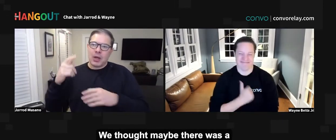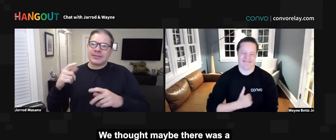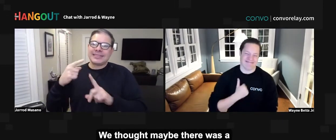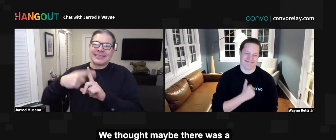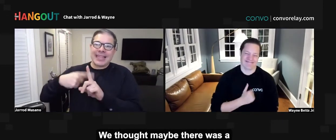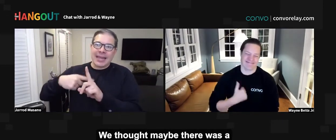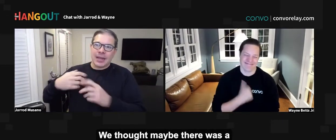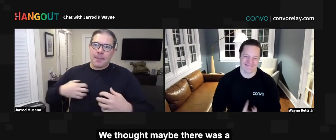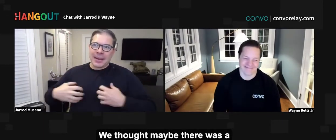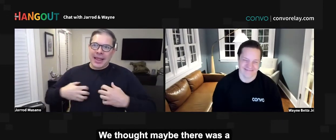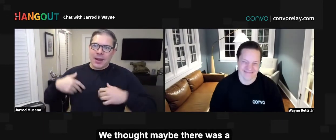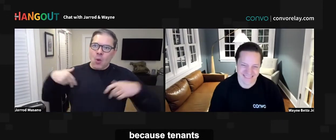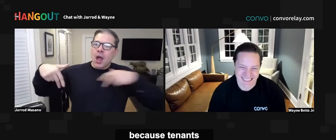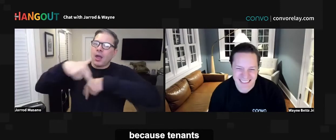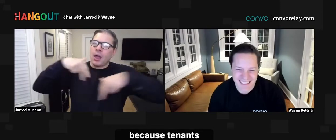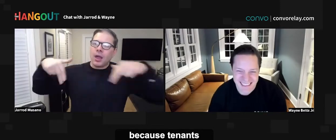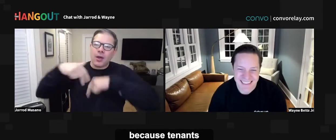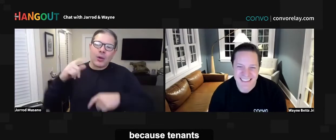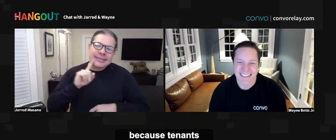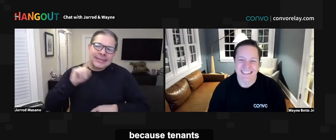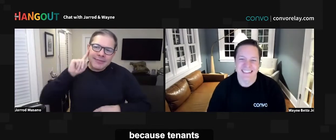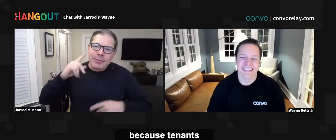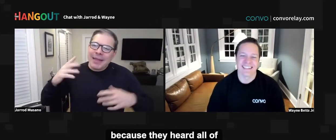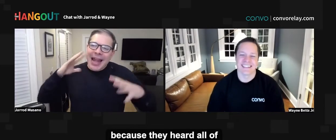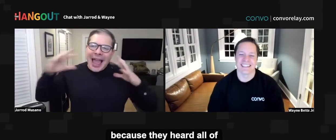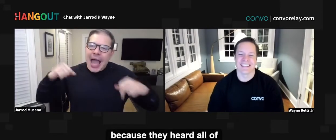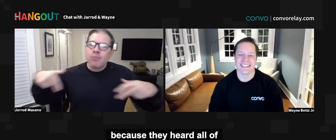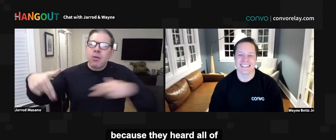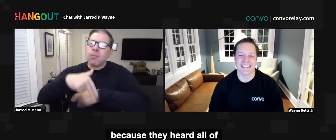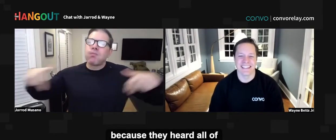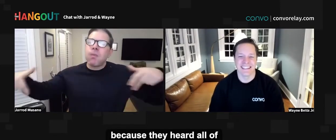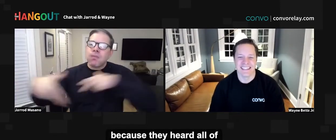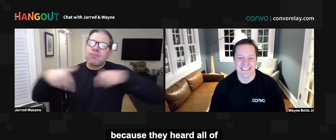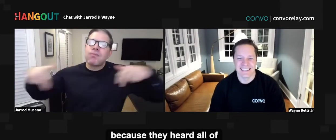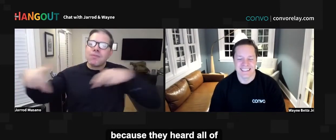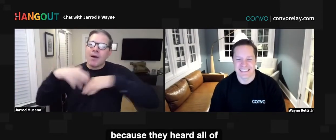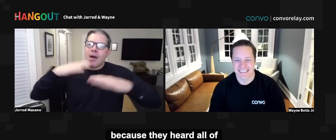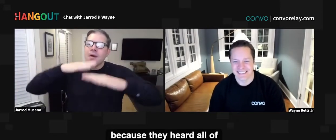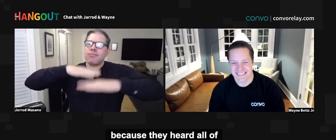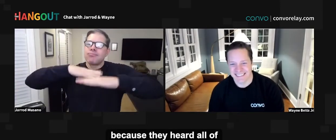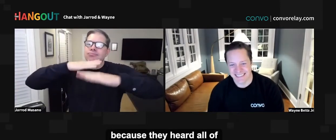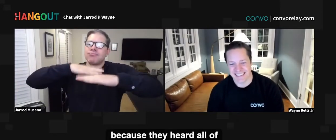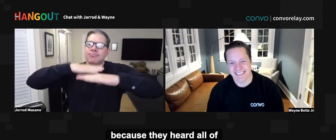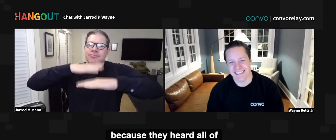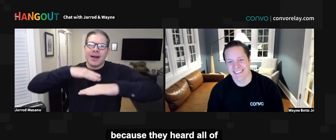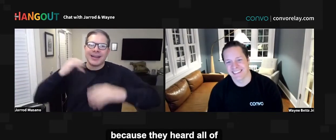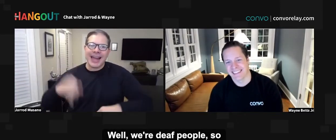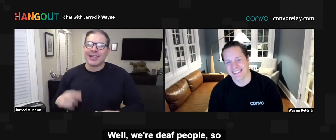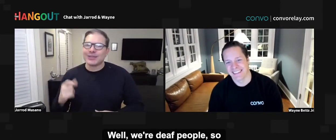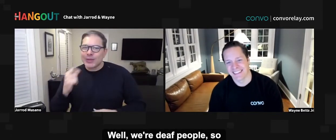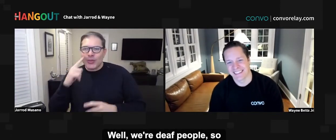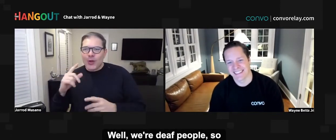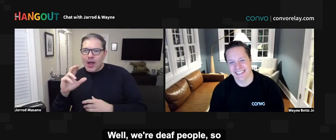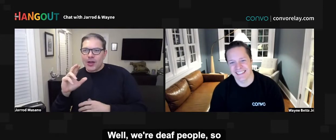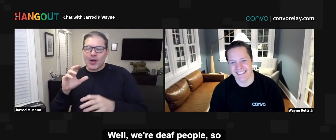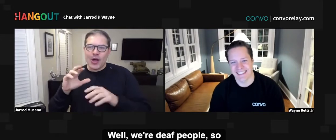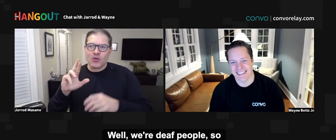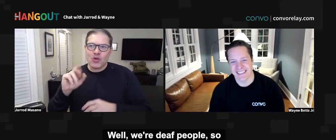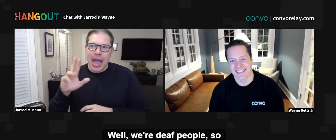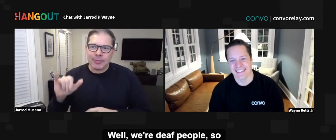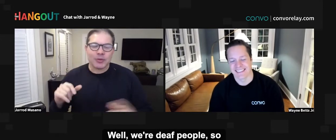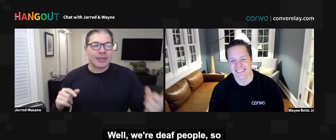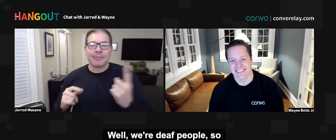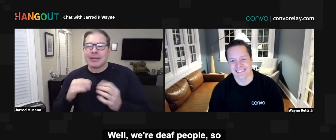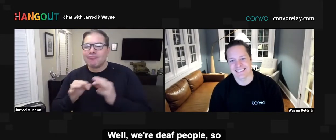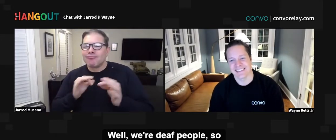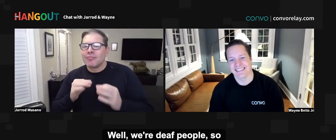was a robbery going on the roof because tenants had been complaining because they heard all the footsteps on the roof. Well, we're deaf people, and so we're